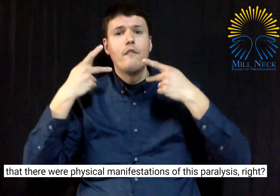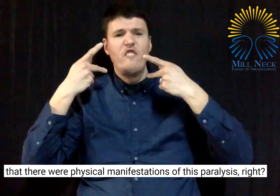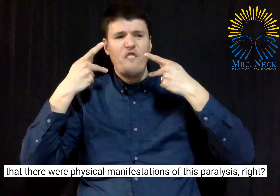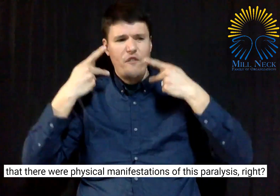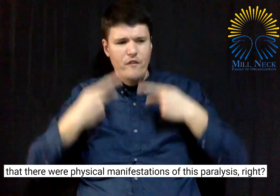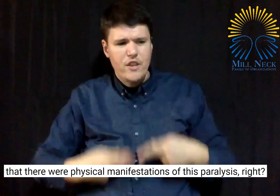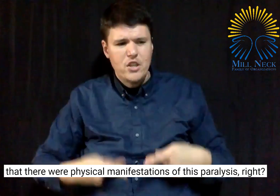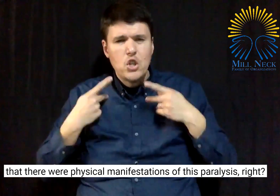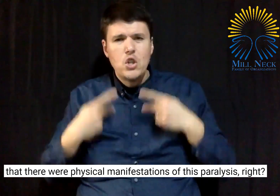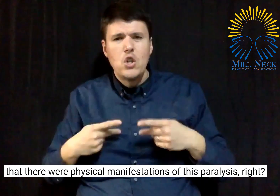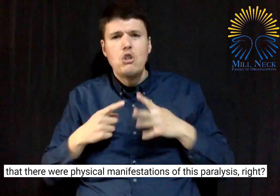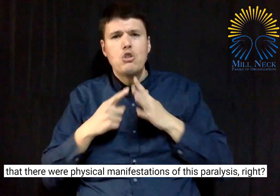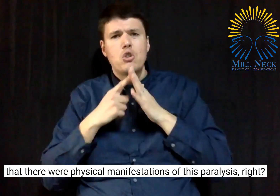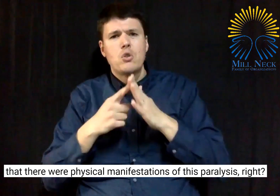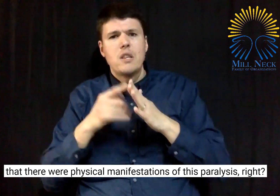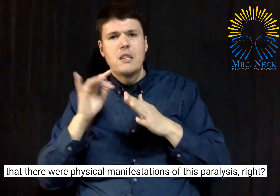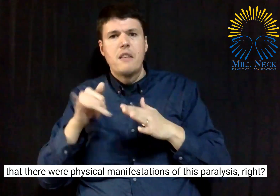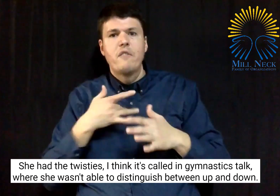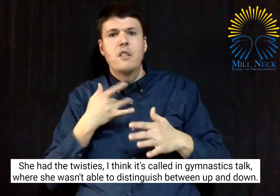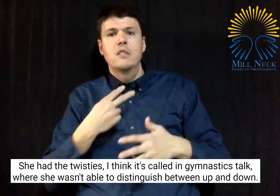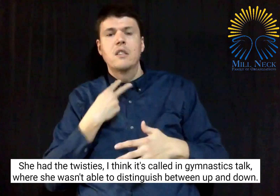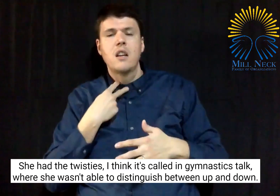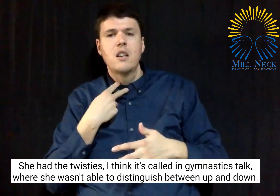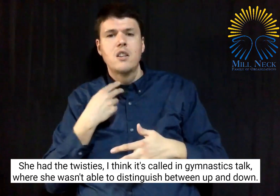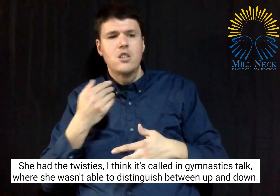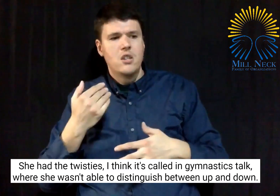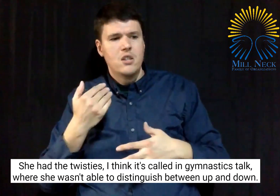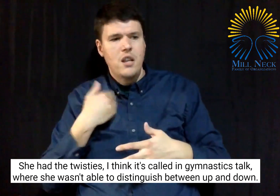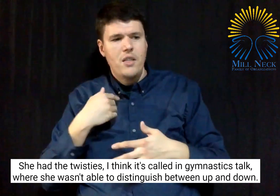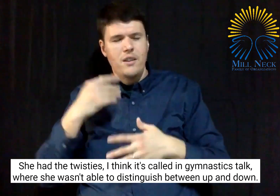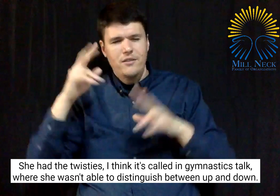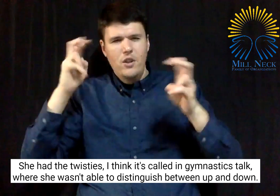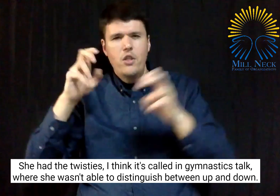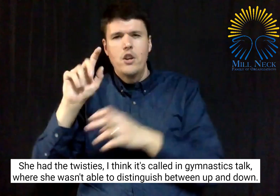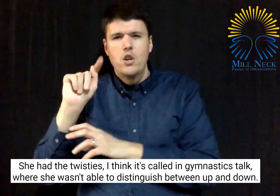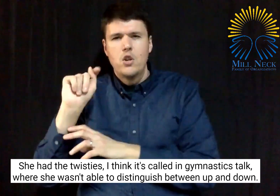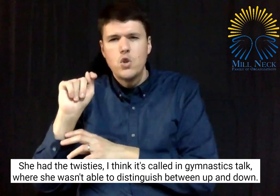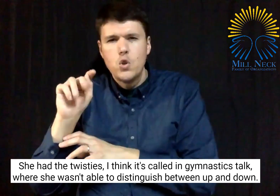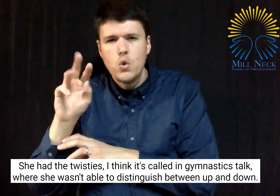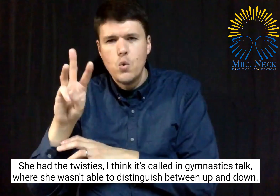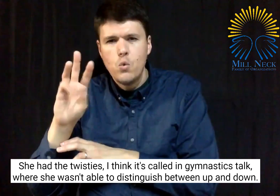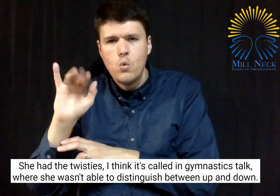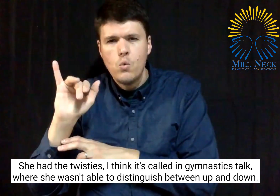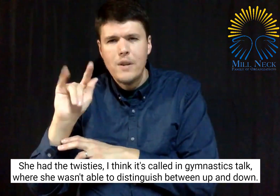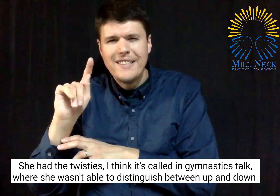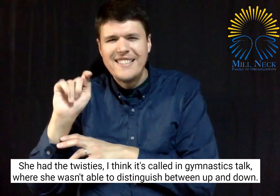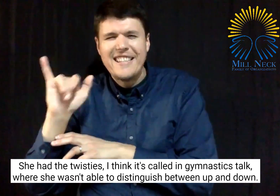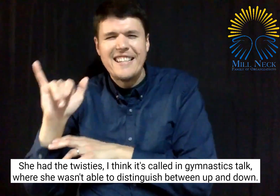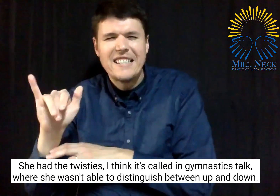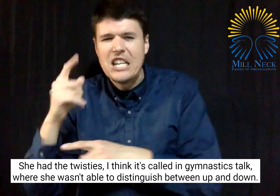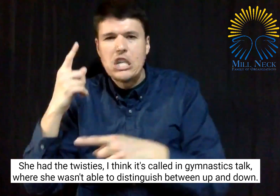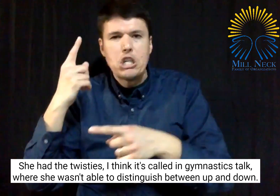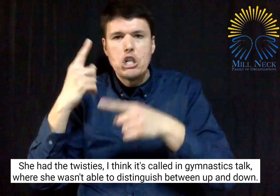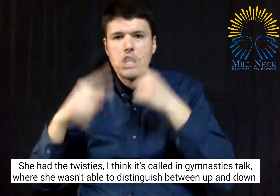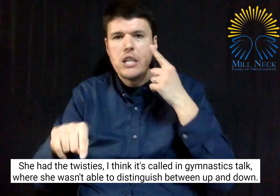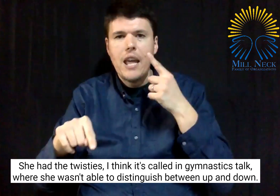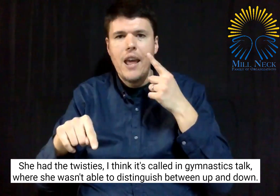manifestations of this paralysis, right? She had the twisties, I think it's called in gymnastics talk, where she wasn't able to distinguish between up and